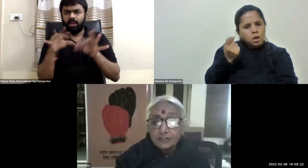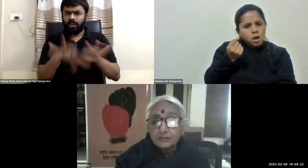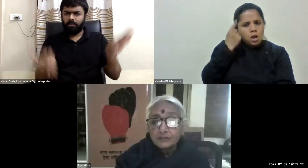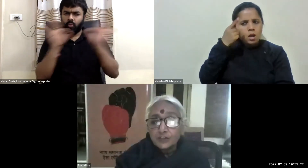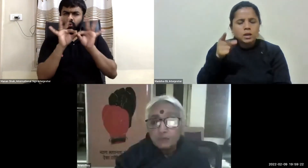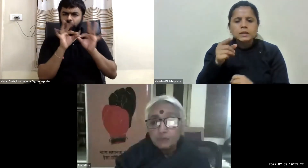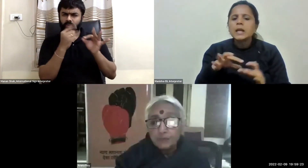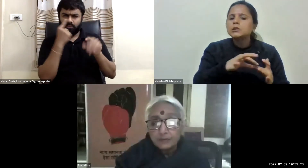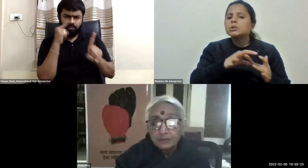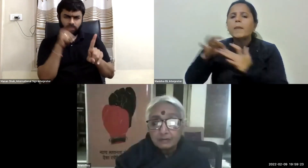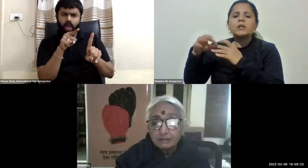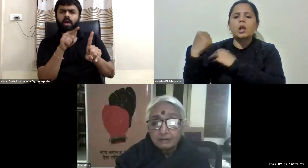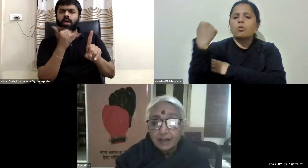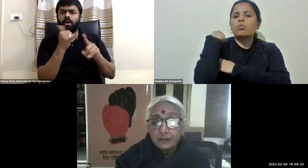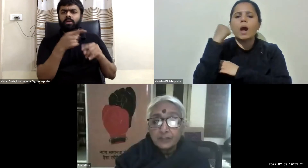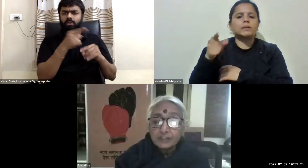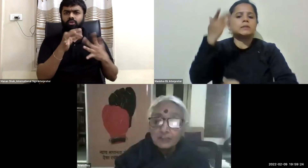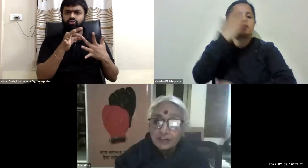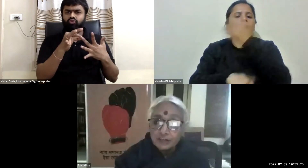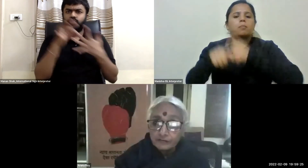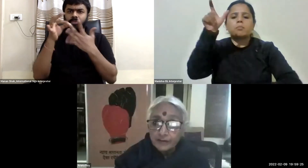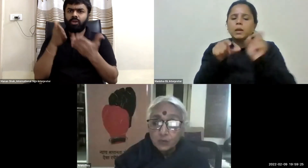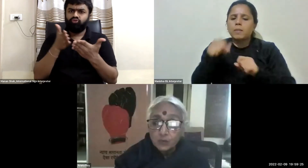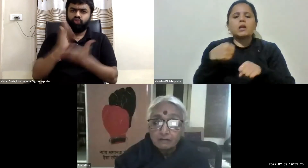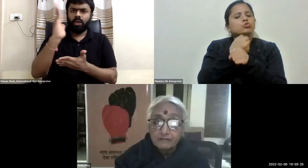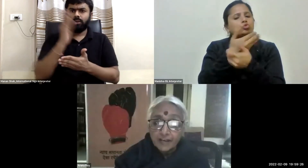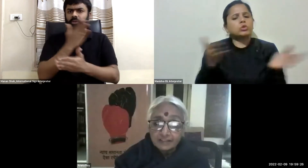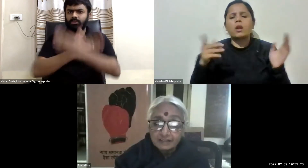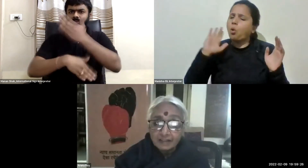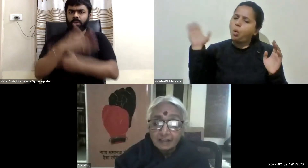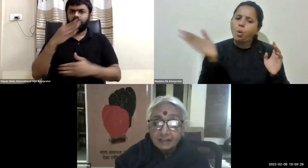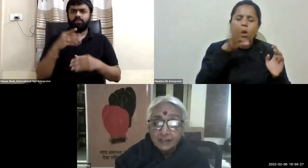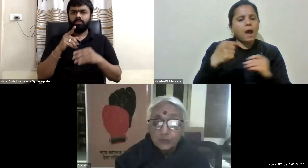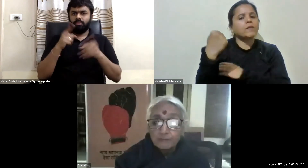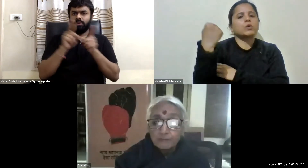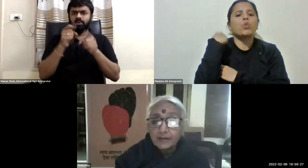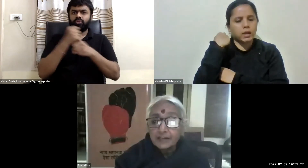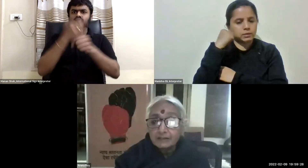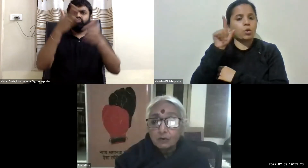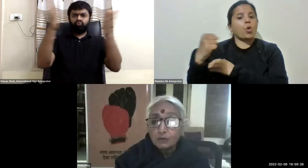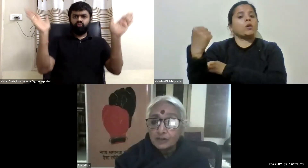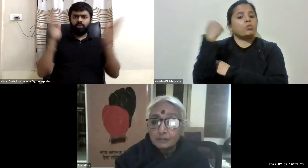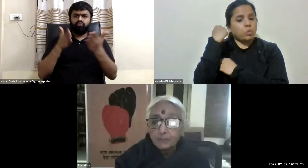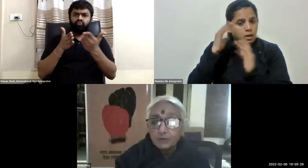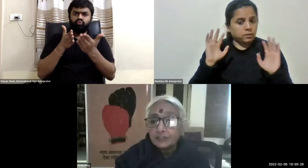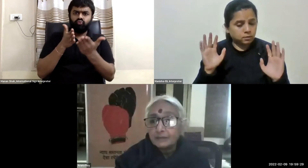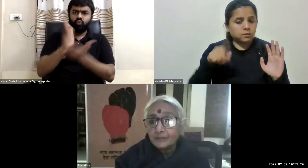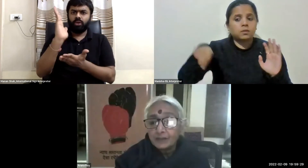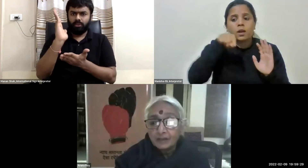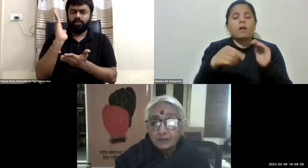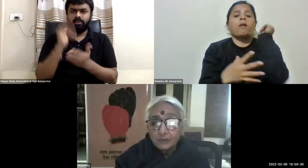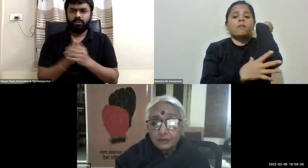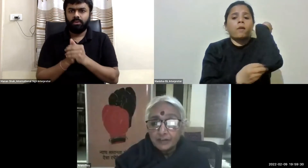special rights of the disabled people lie within the general framework of rights that would help fight or overcome